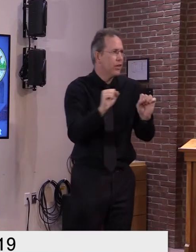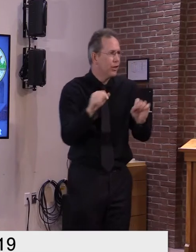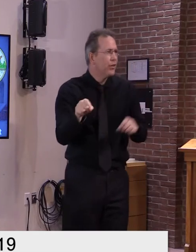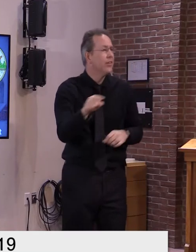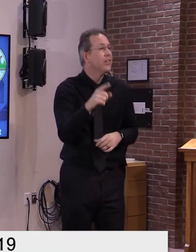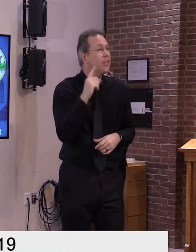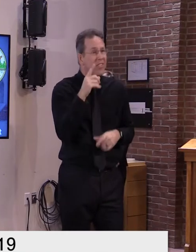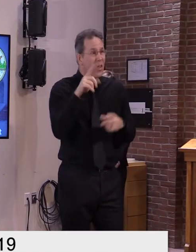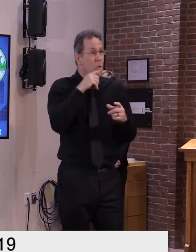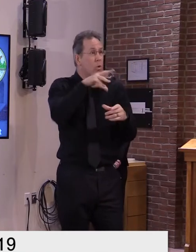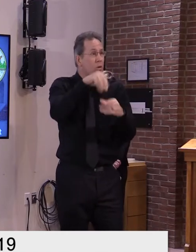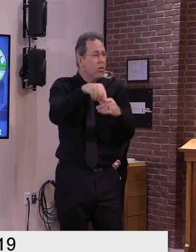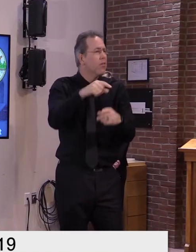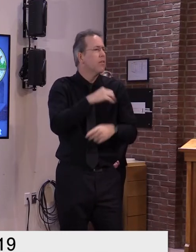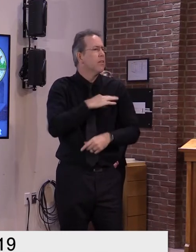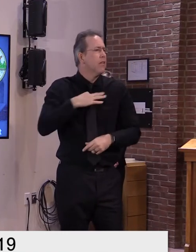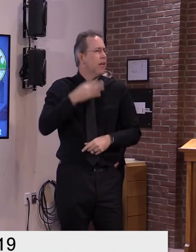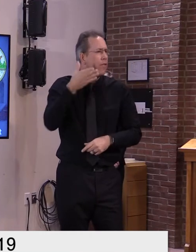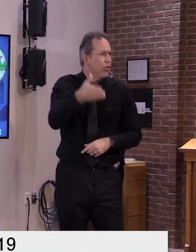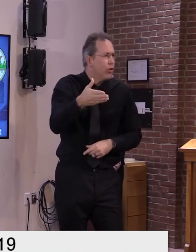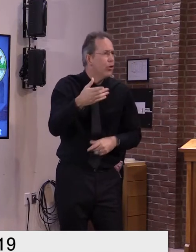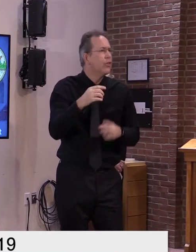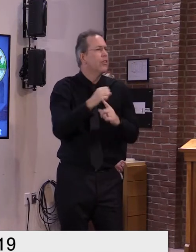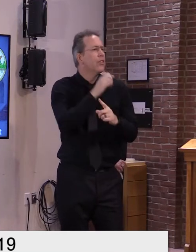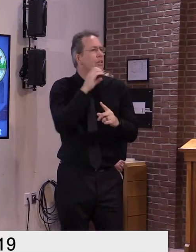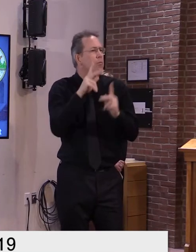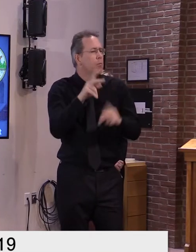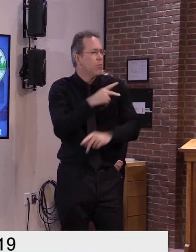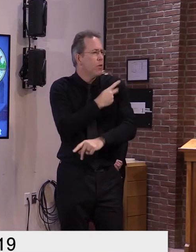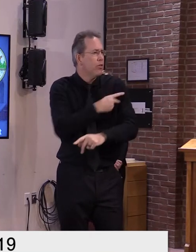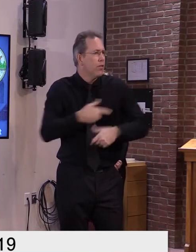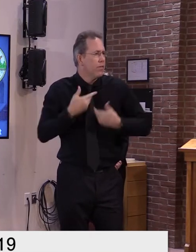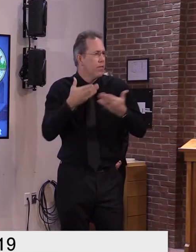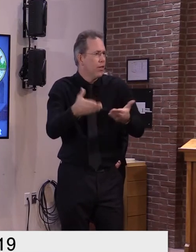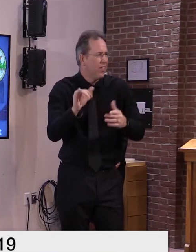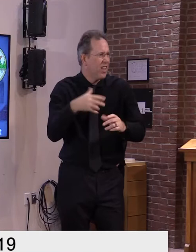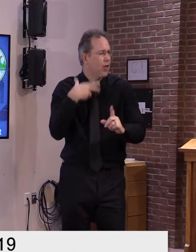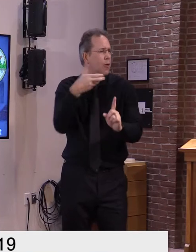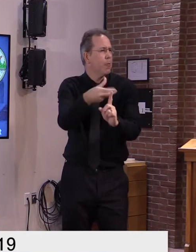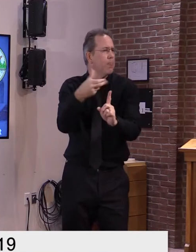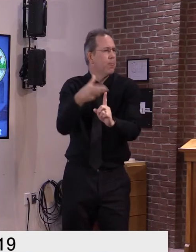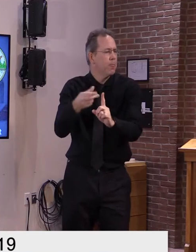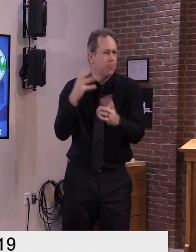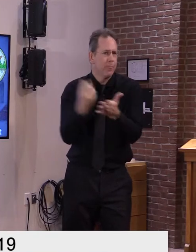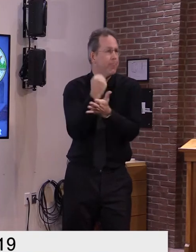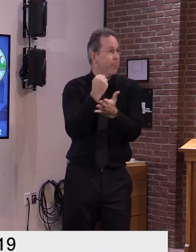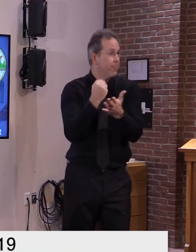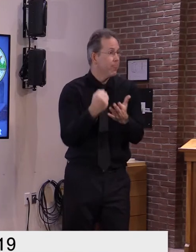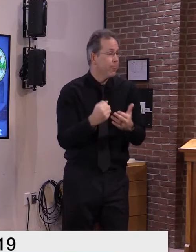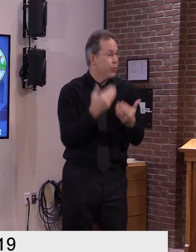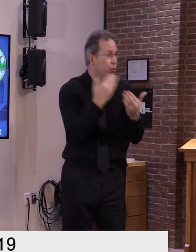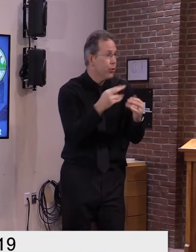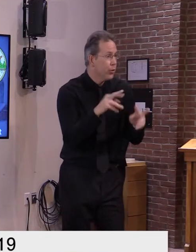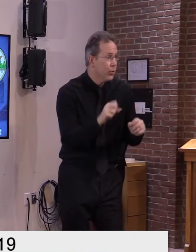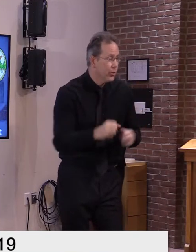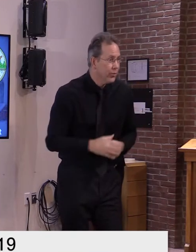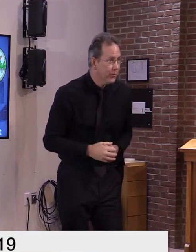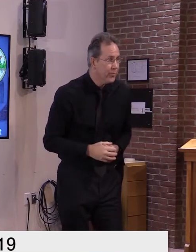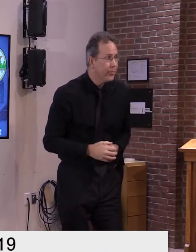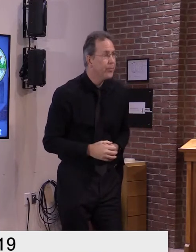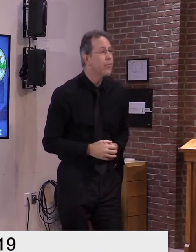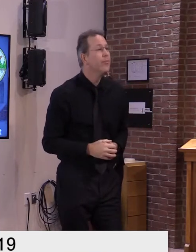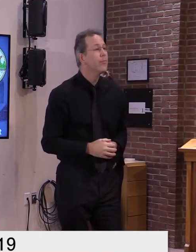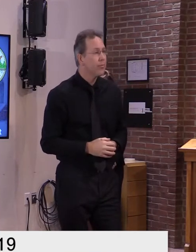is incredibly important and one of my highest concerns. As I've said, vaccines will help us beat the